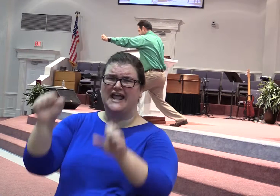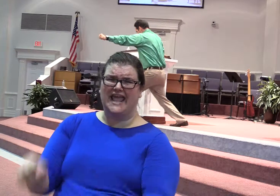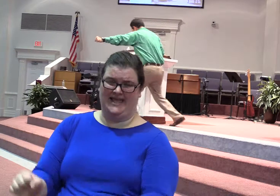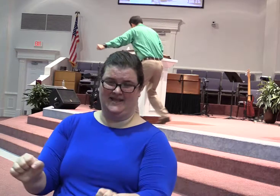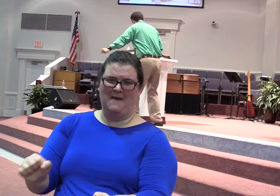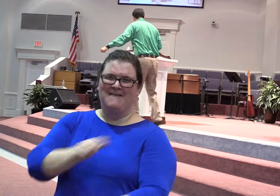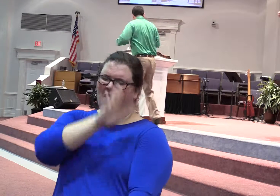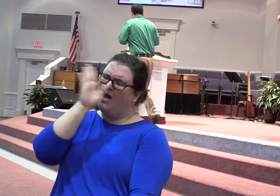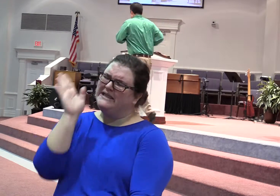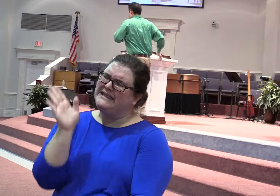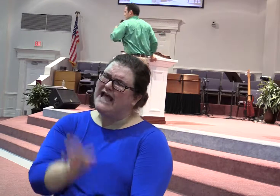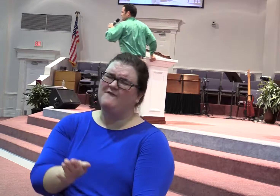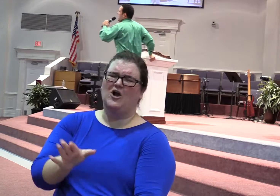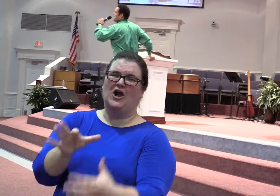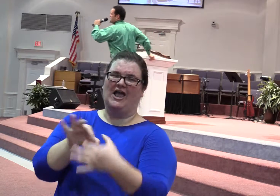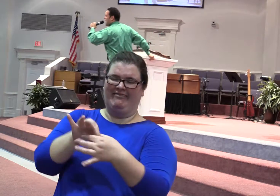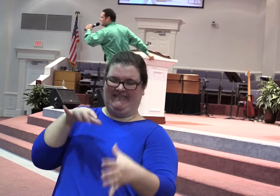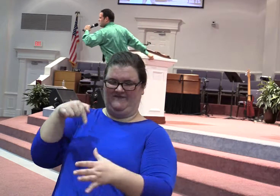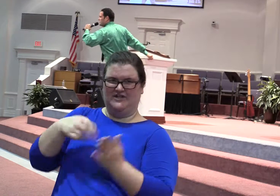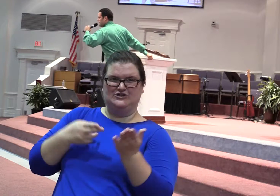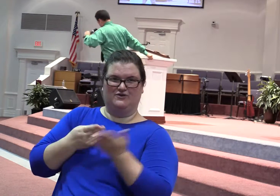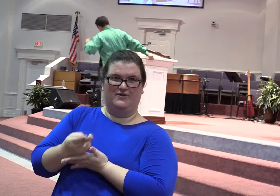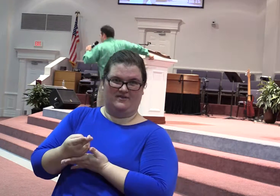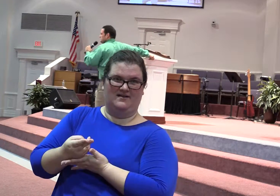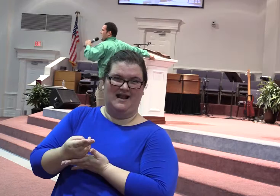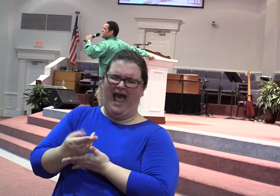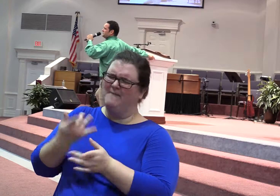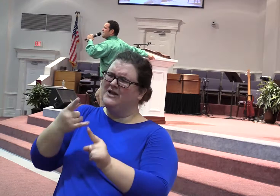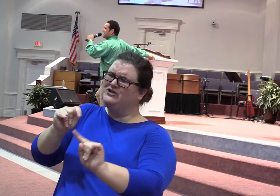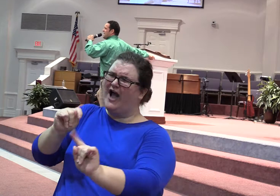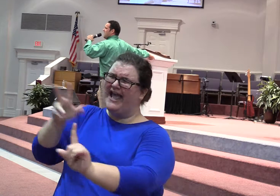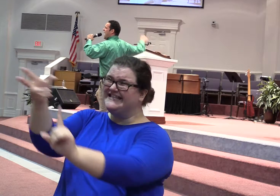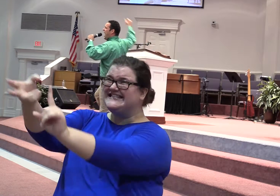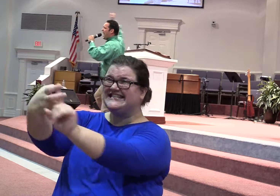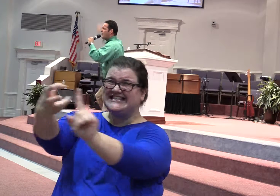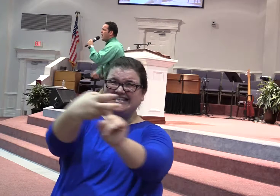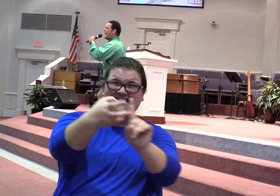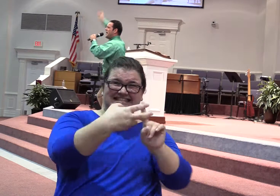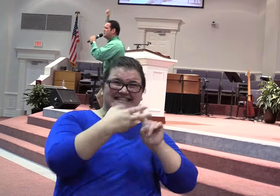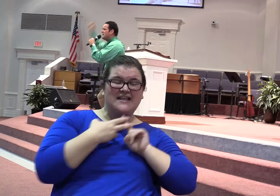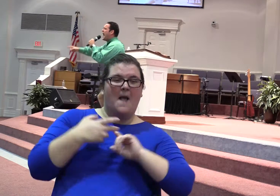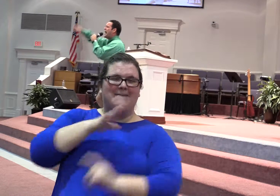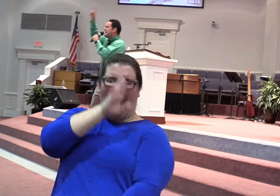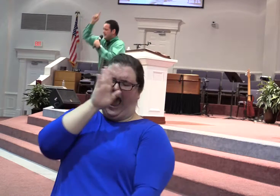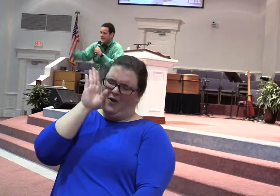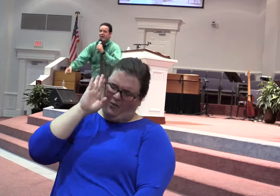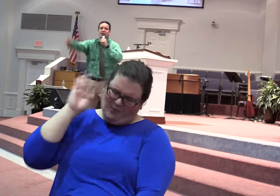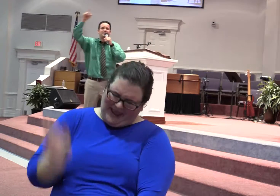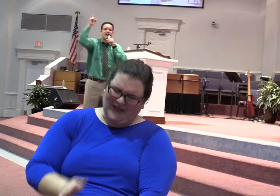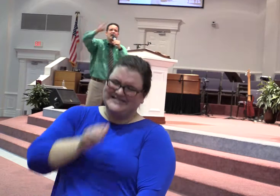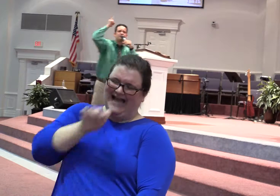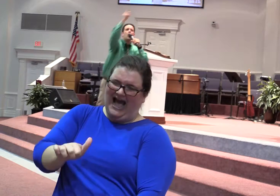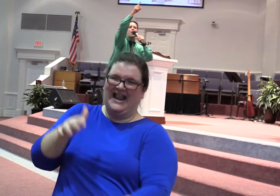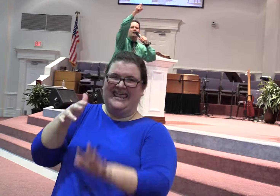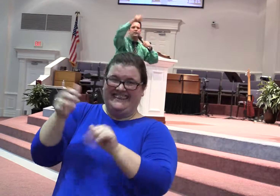truth. I'm going to try to get you as much as I can, but I will not